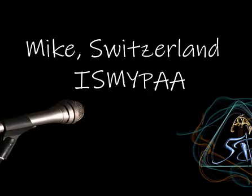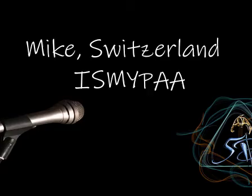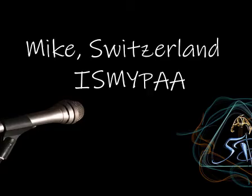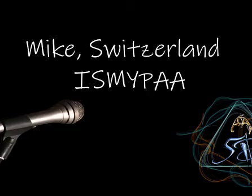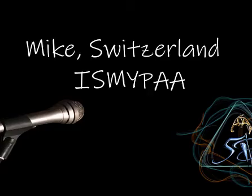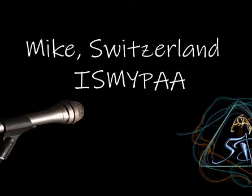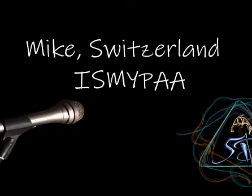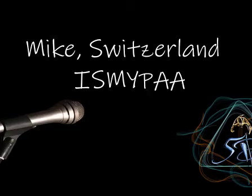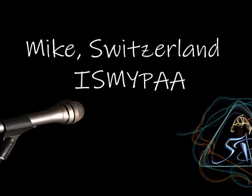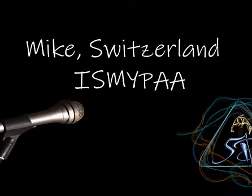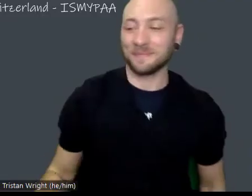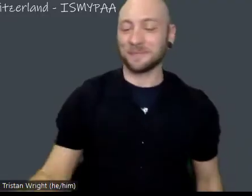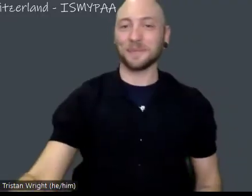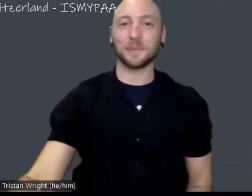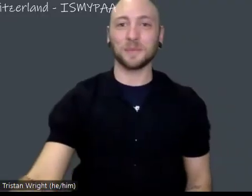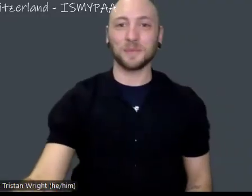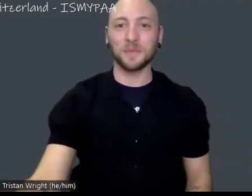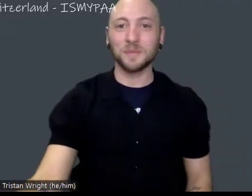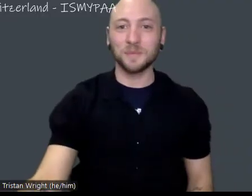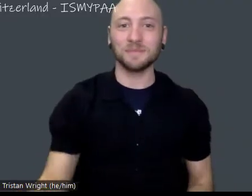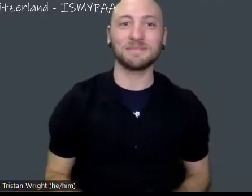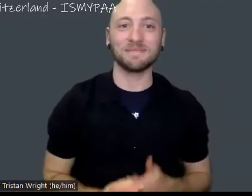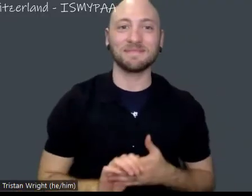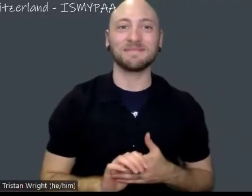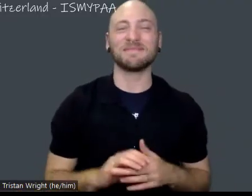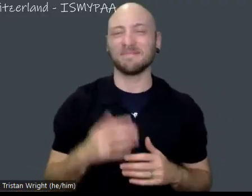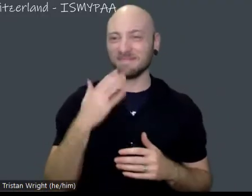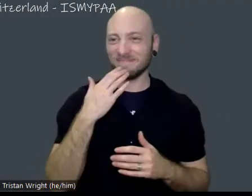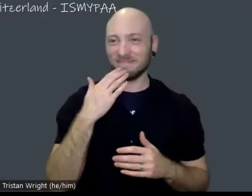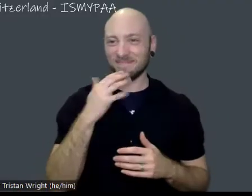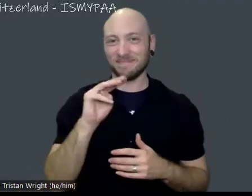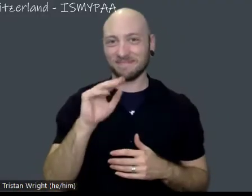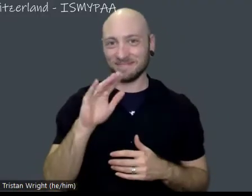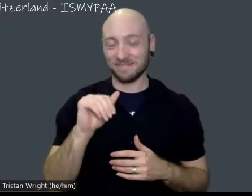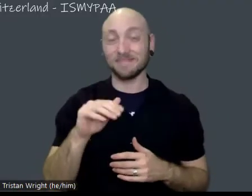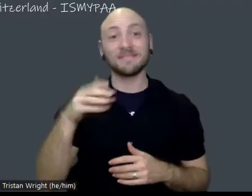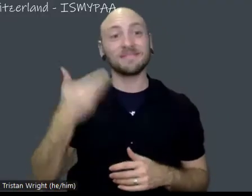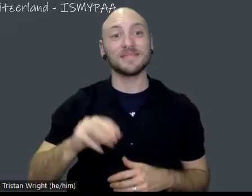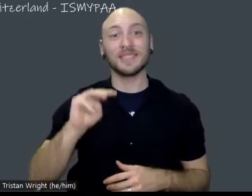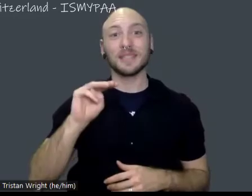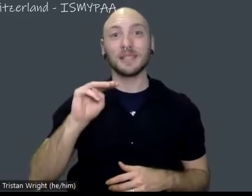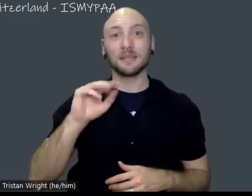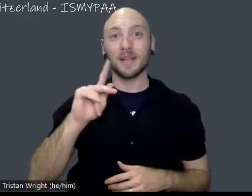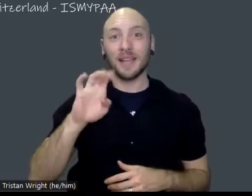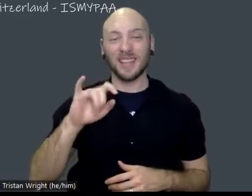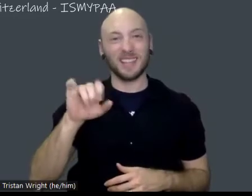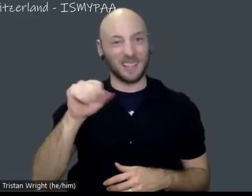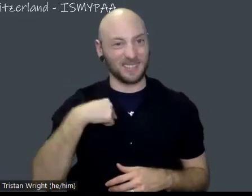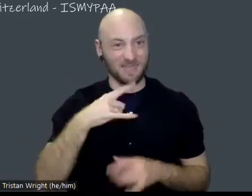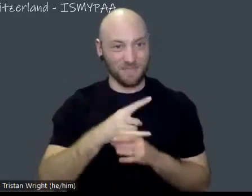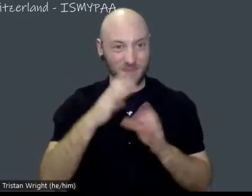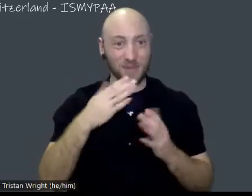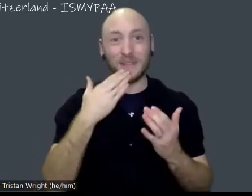Thank you, Micah. Thank you, Micah. My name is Mike and I am an alcoholic. Thank you,